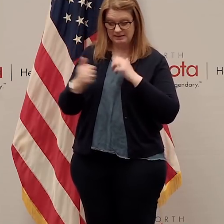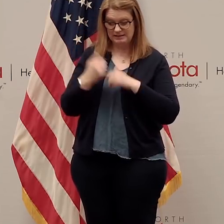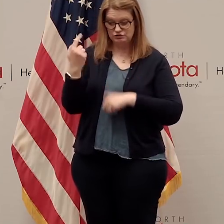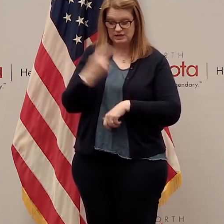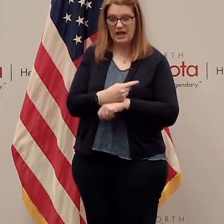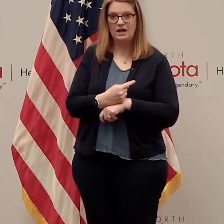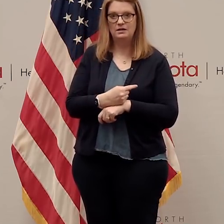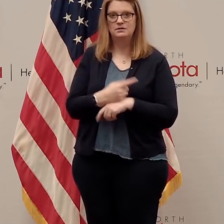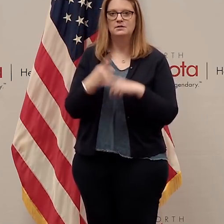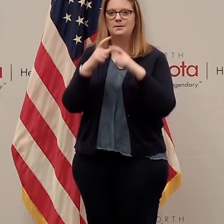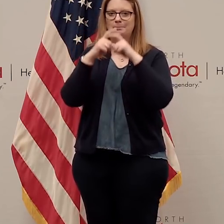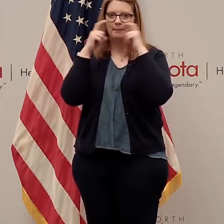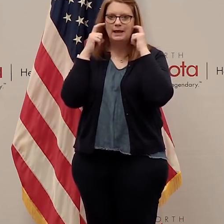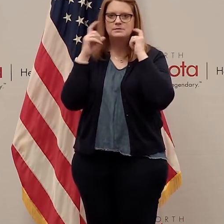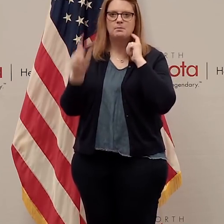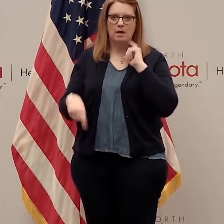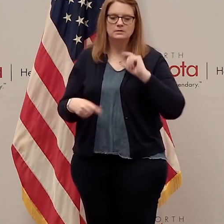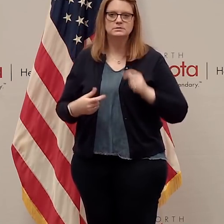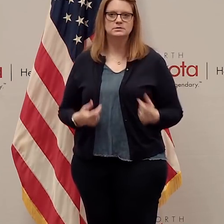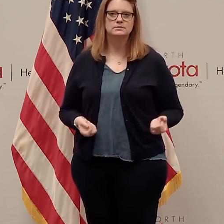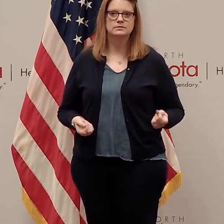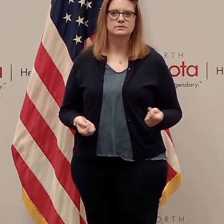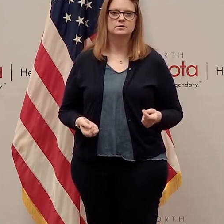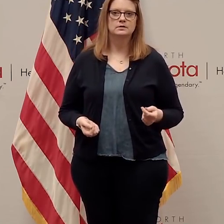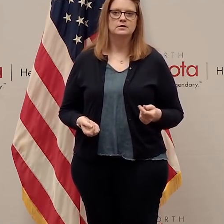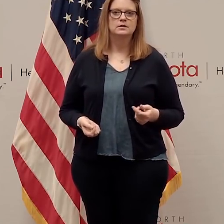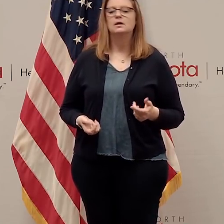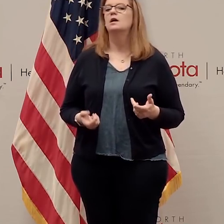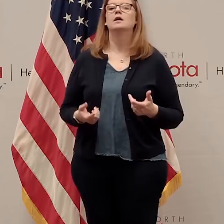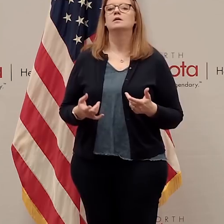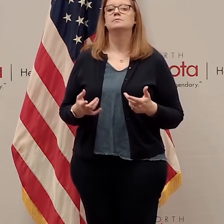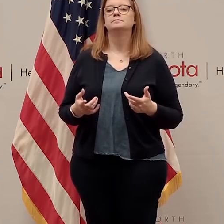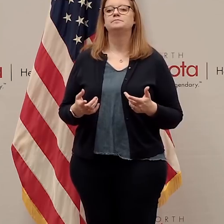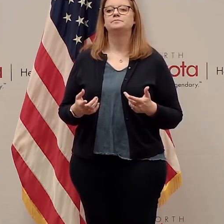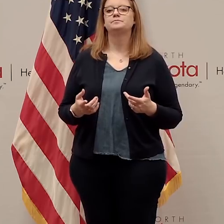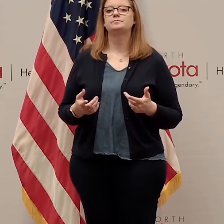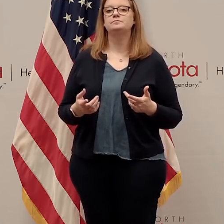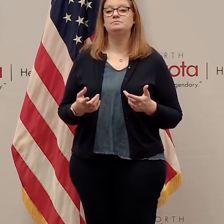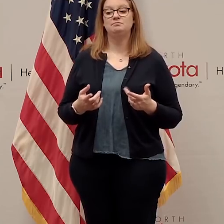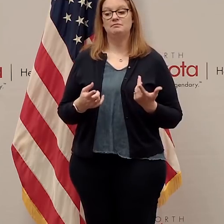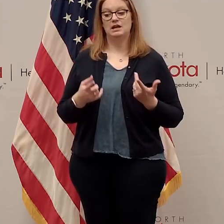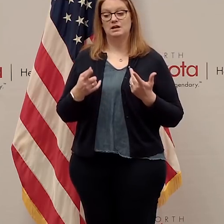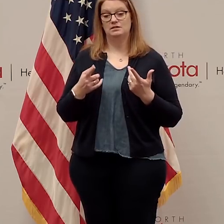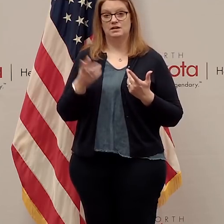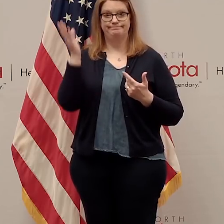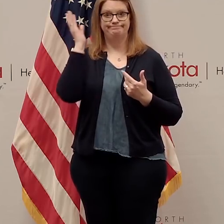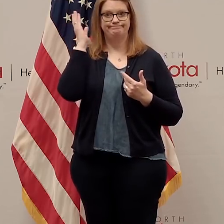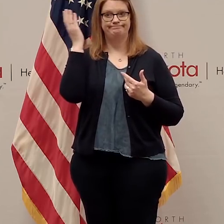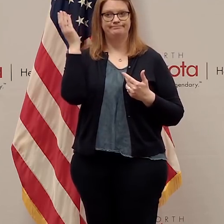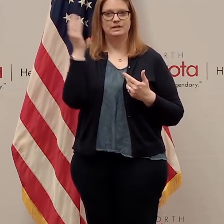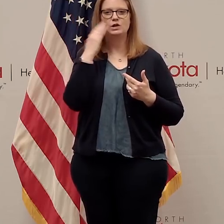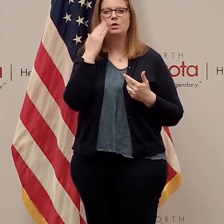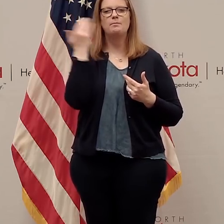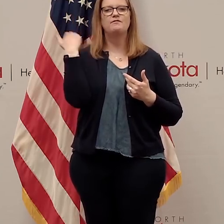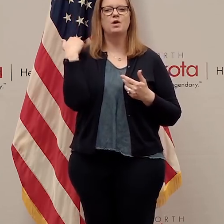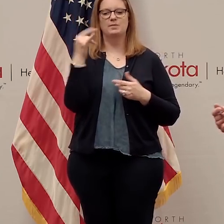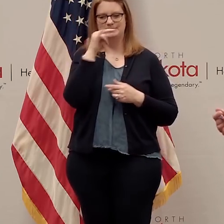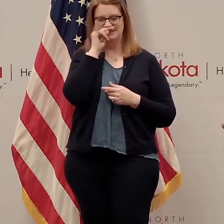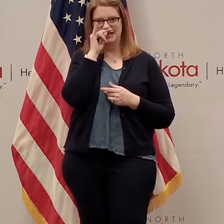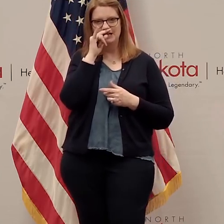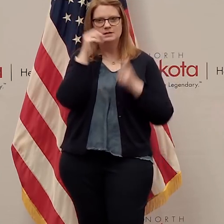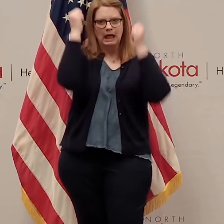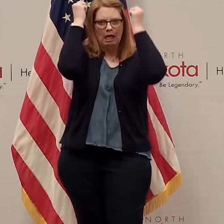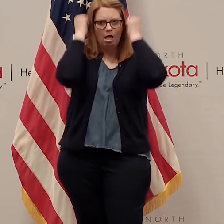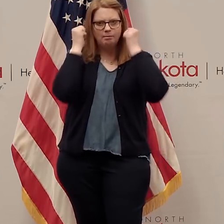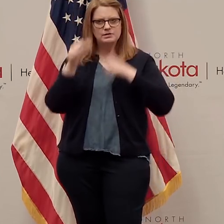makes a bunch of sense to do that. So there are places where you use it, and I think I've said here before exactly. I mean, when we were kids, we didn't wear helmets when we